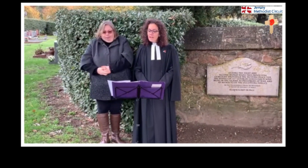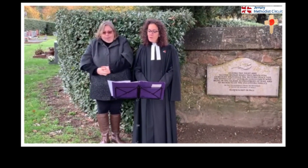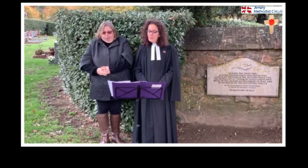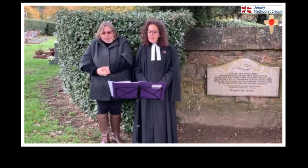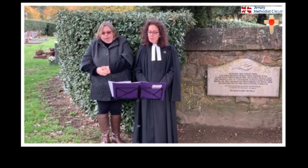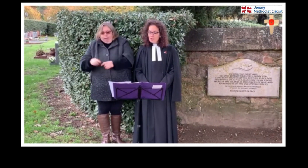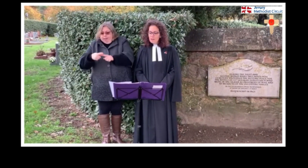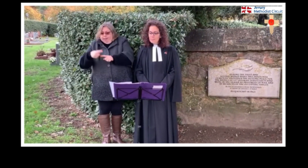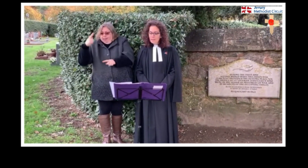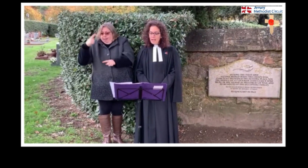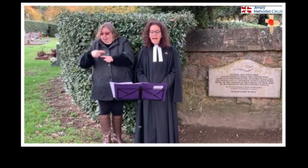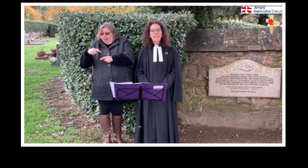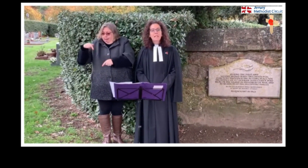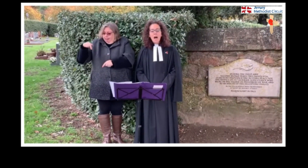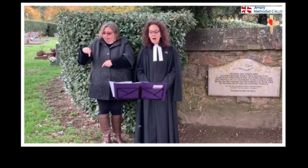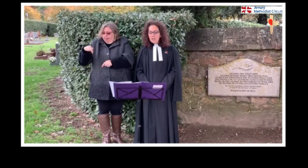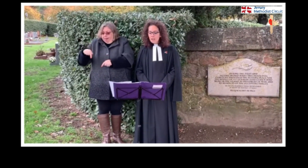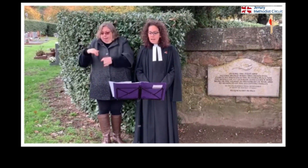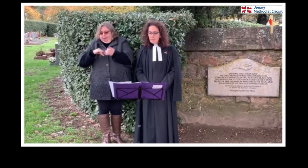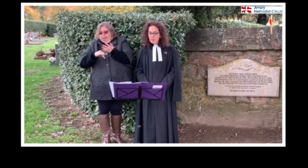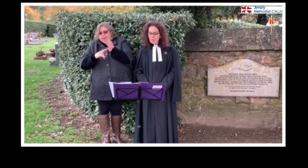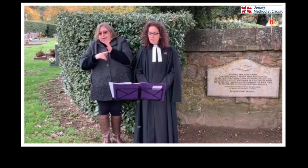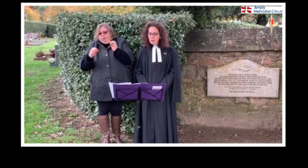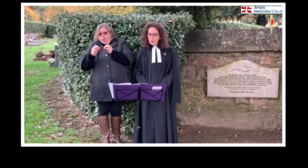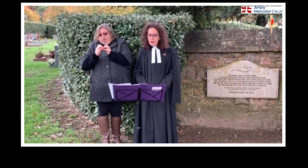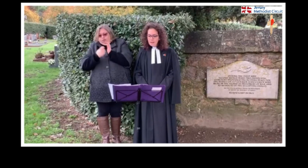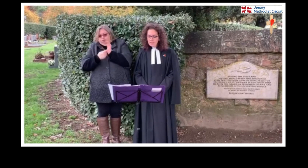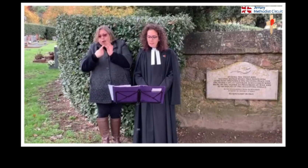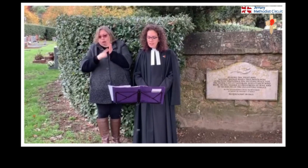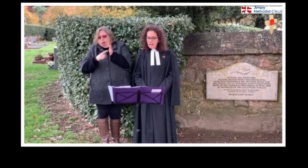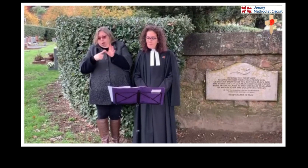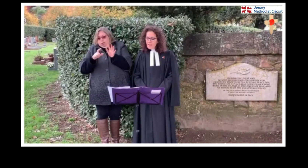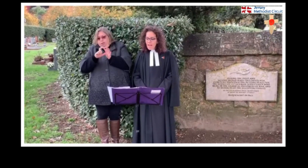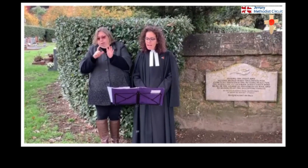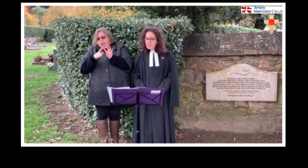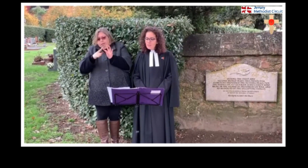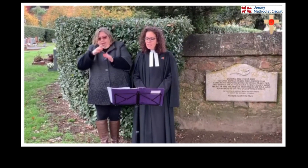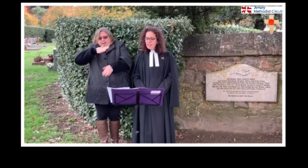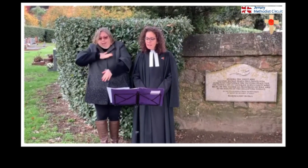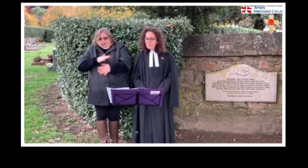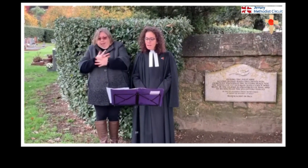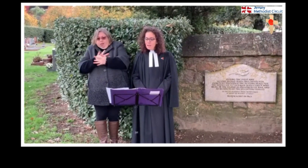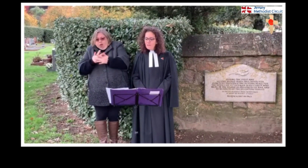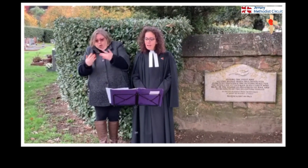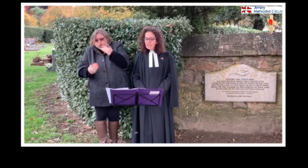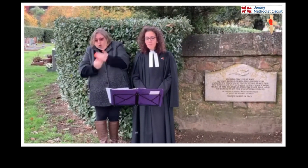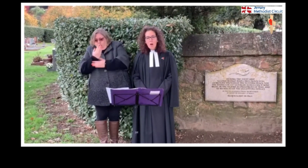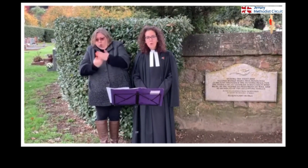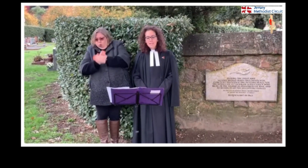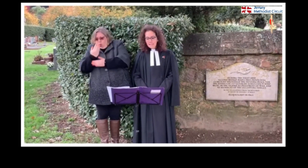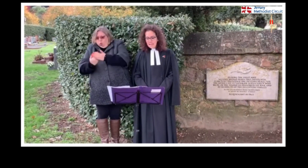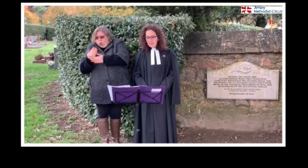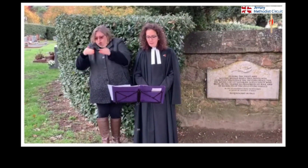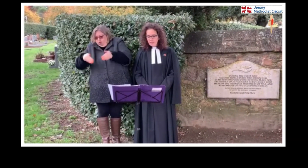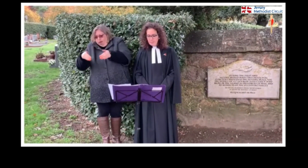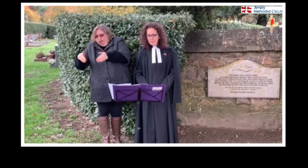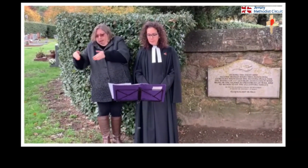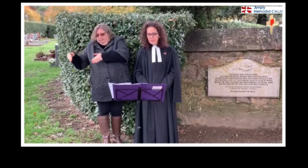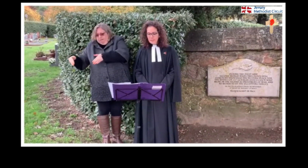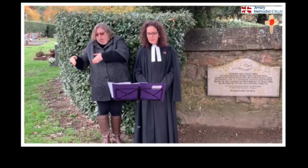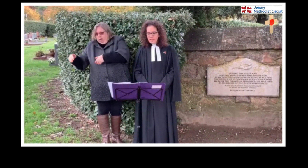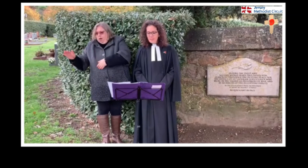Suddenly the Hero Cemetery had a large input of new graves, and by the end of the year the first block was nearly